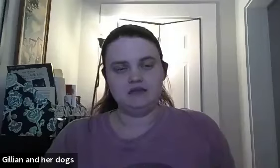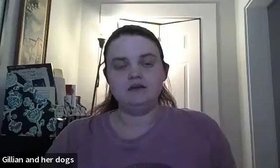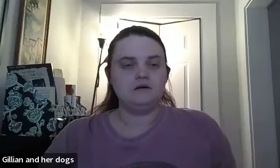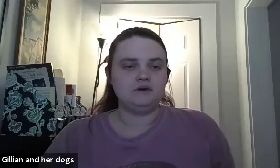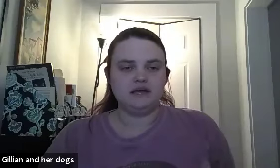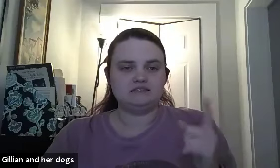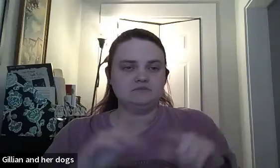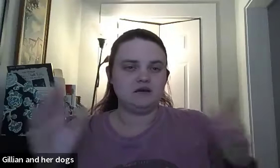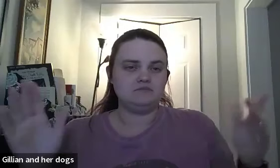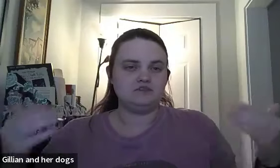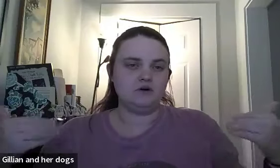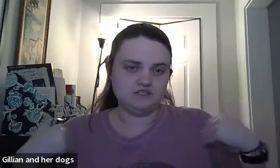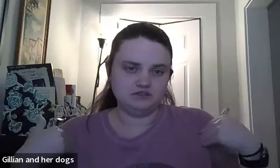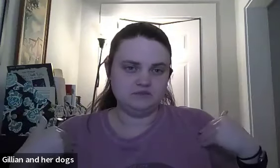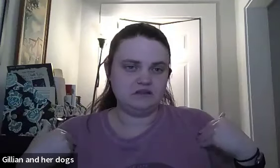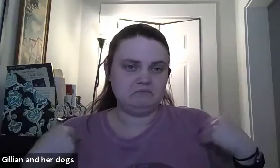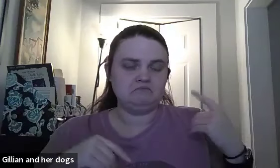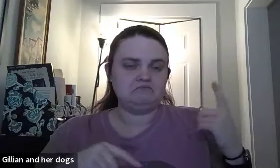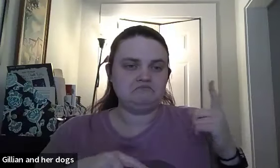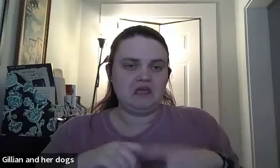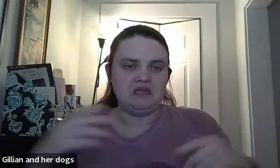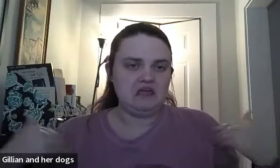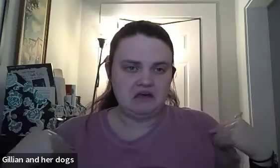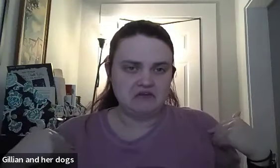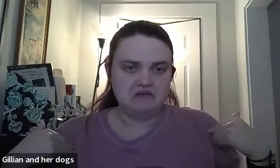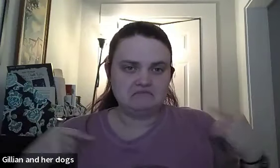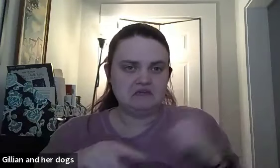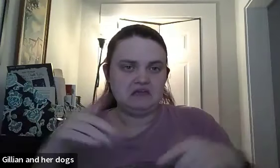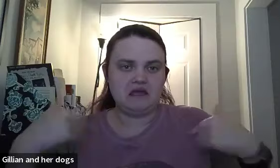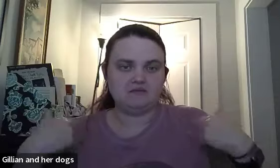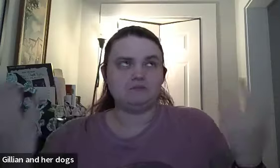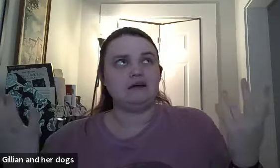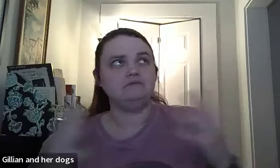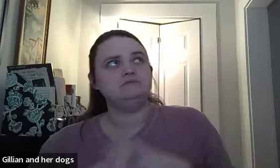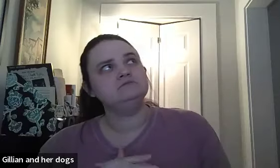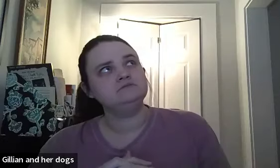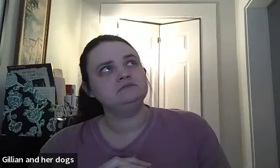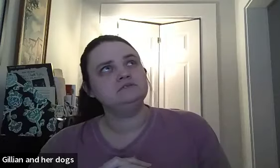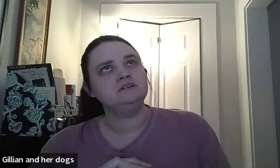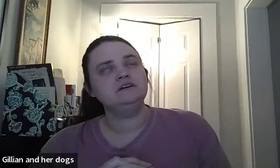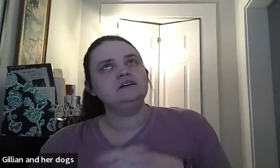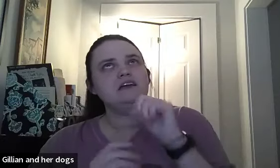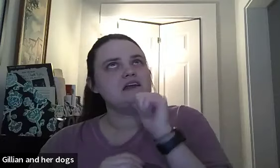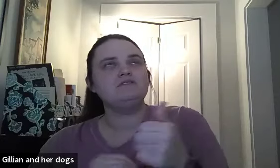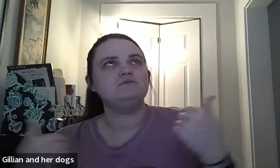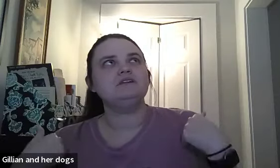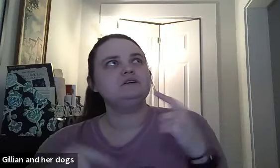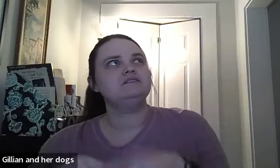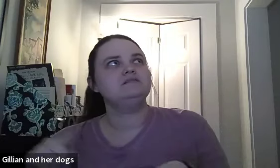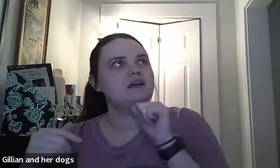stay. But sometimes it'll also just be like, I can't have that, can't have, or well, can't have you really want to do